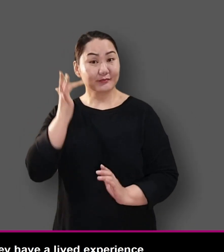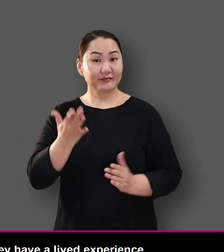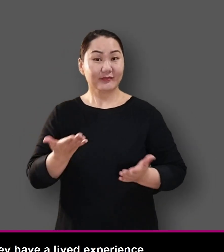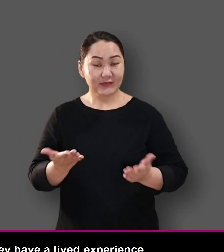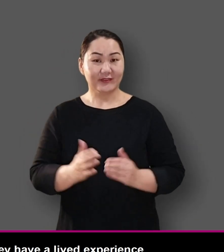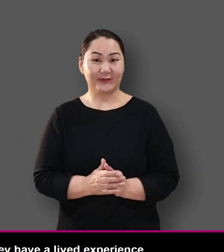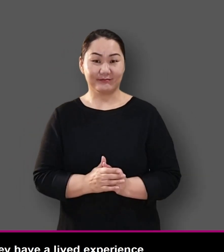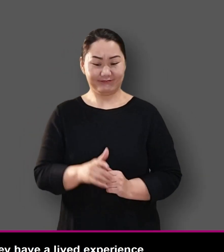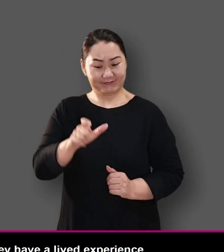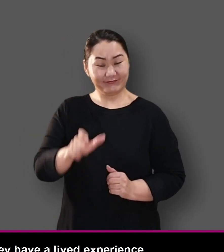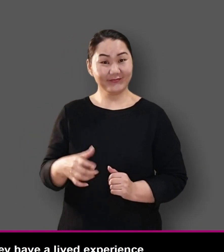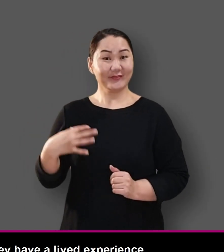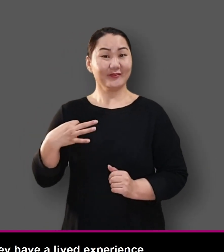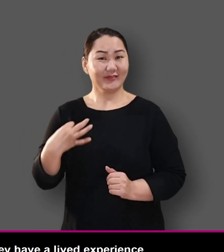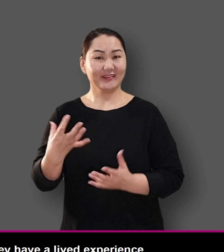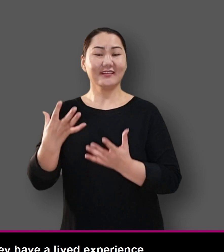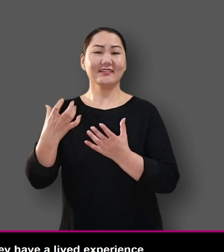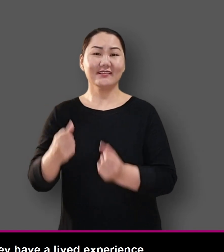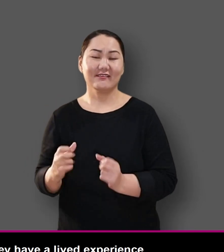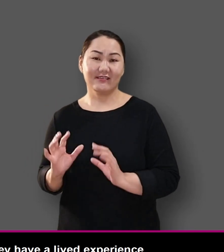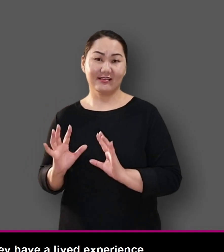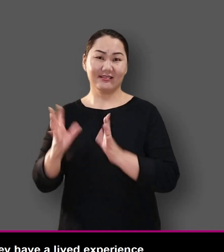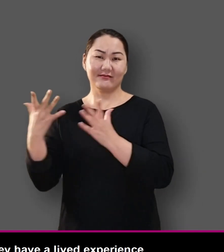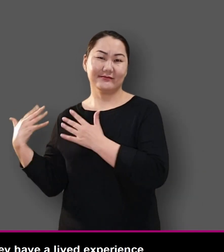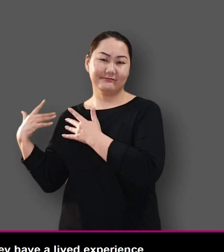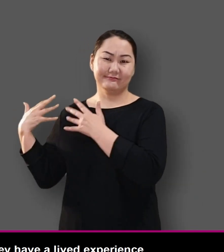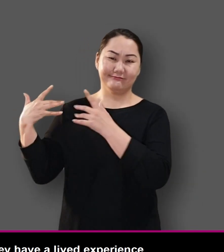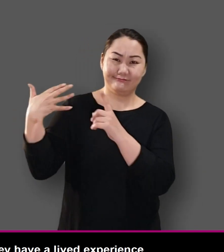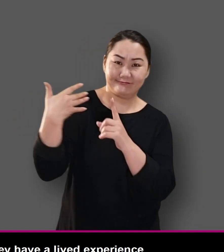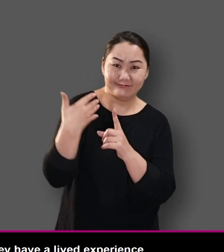as we believe that they have a lived experience